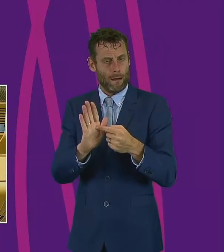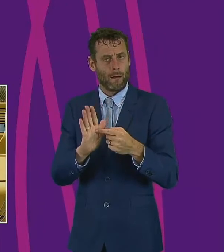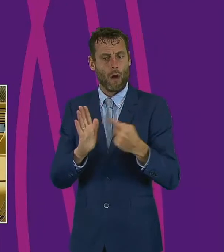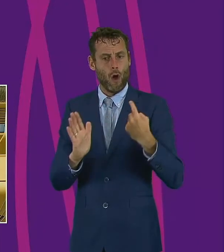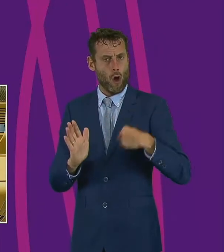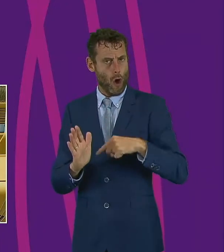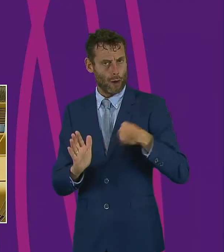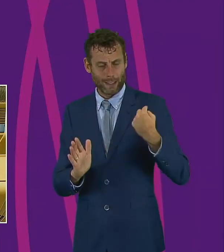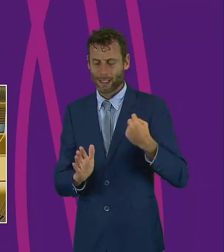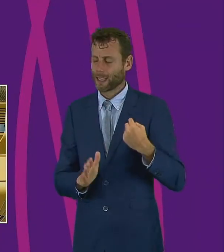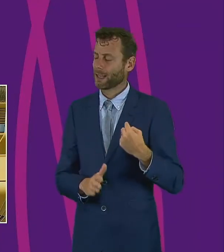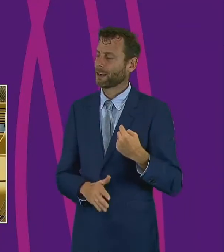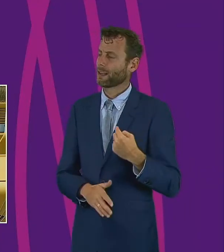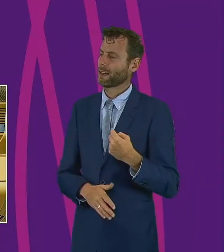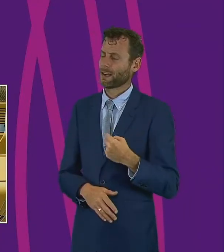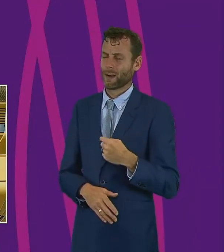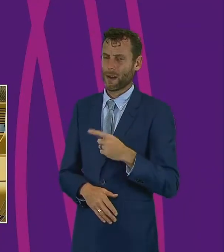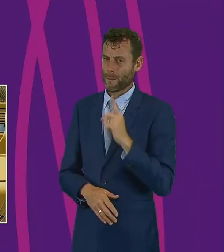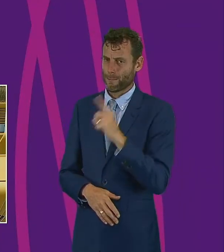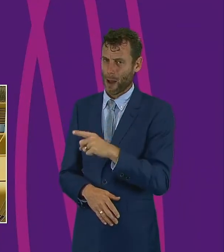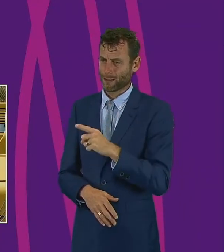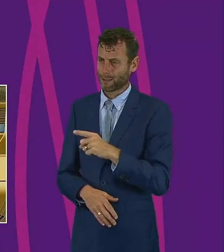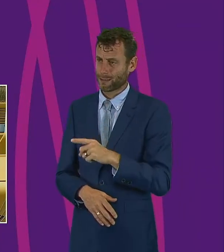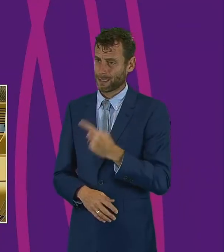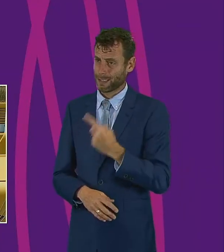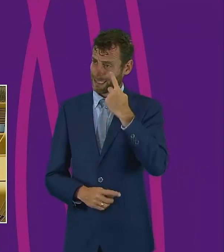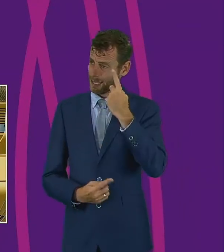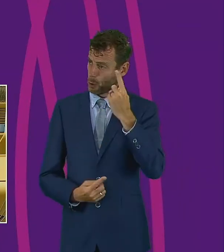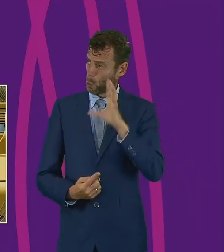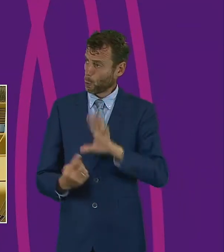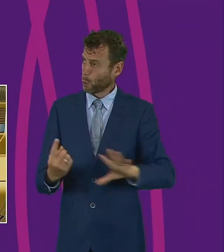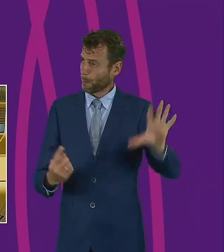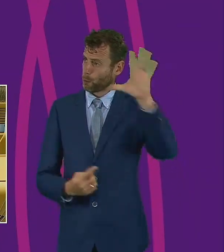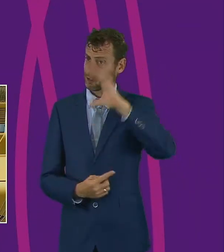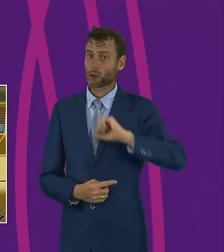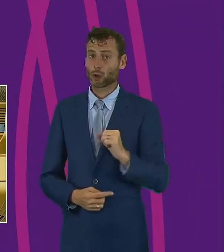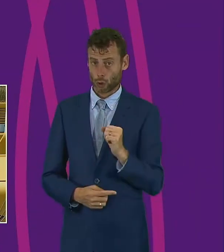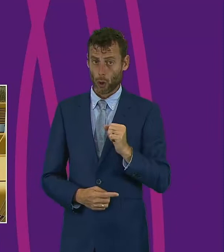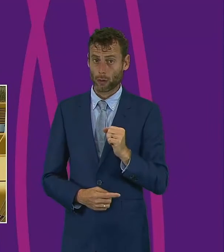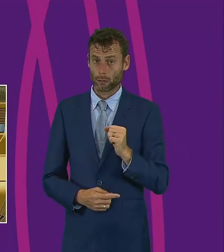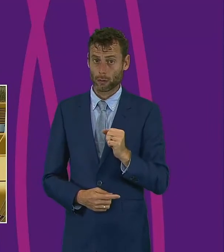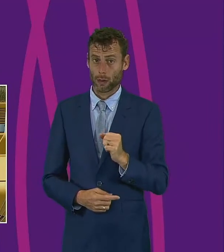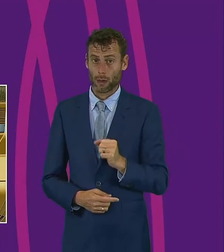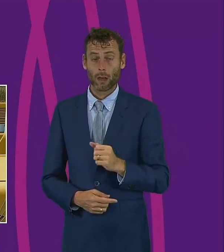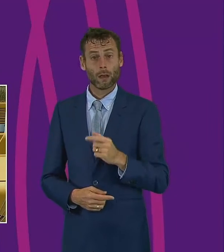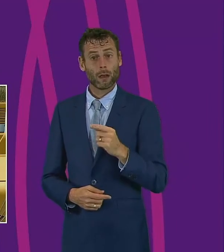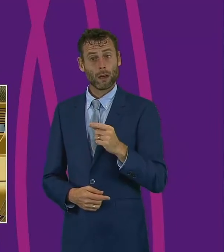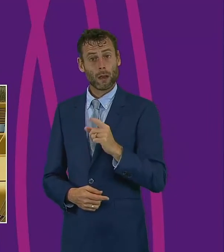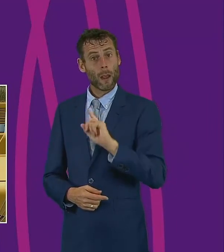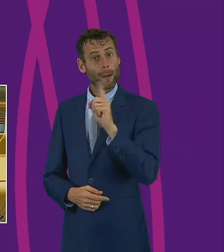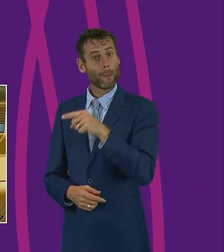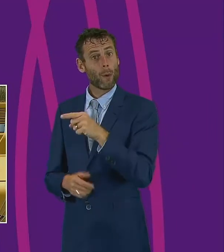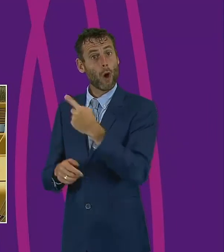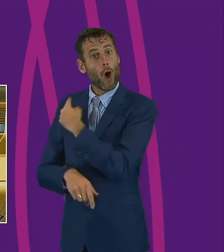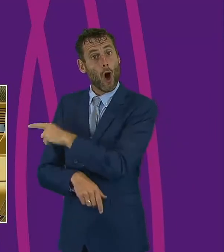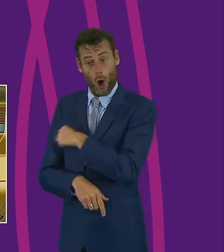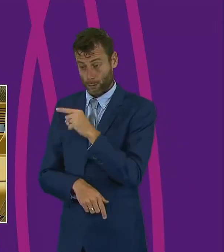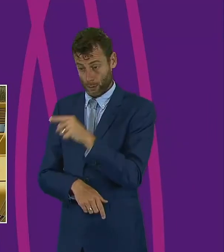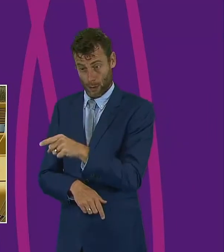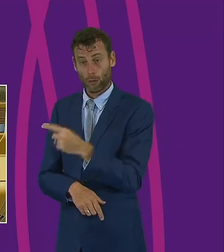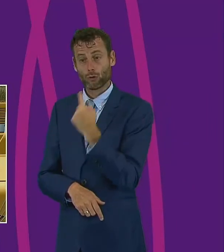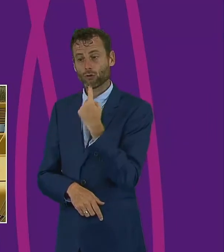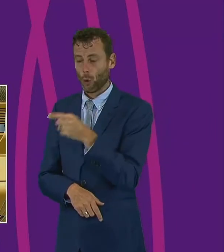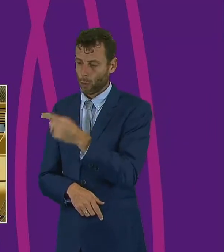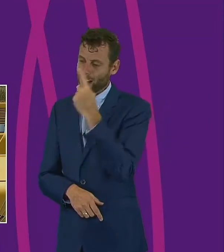good faith. But out in communities across Scotland, people were being discharged from hospital into residential care